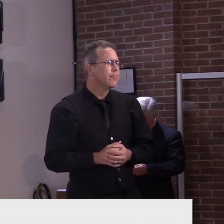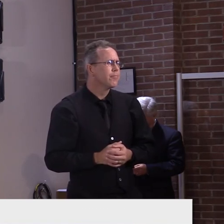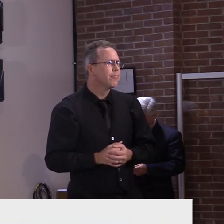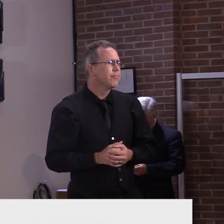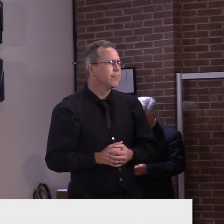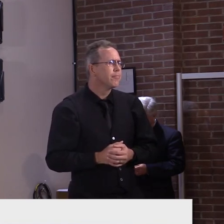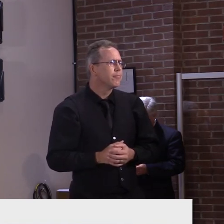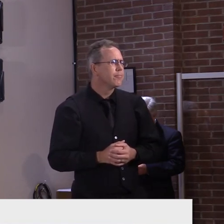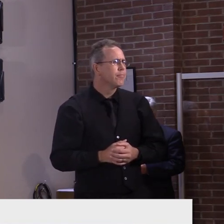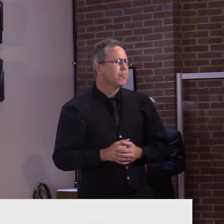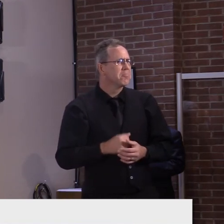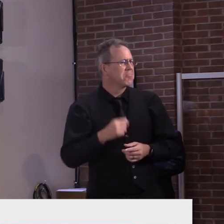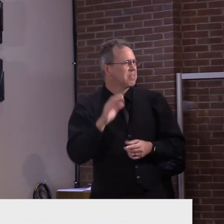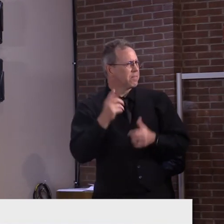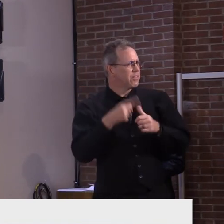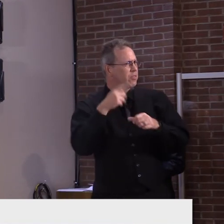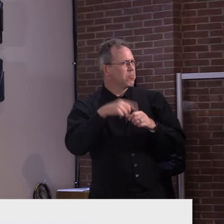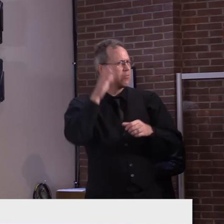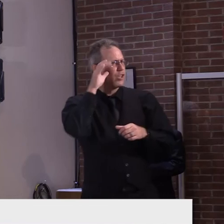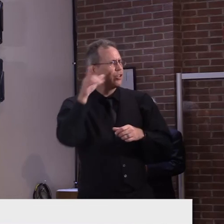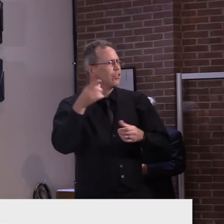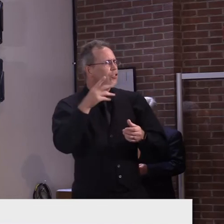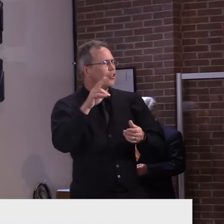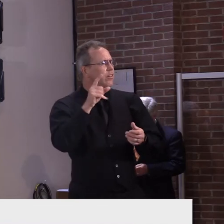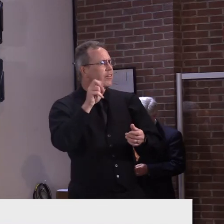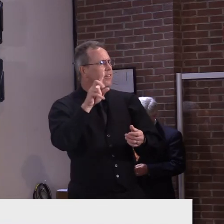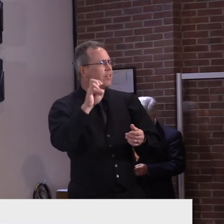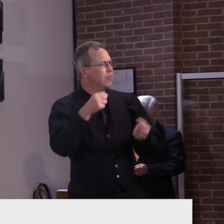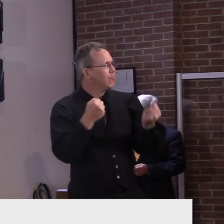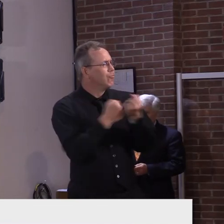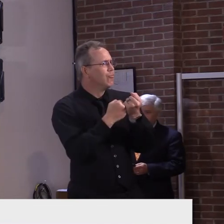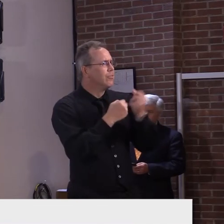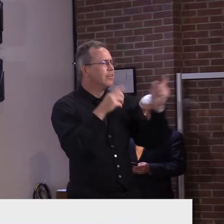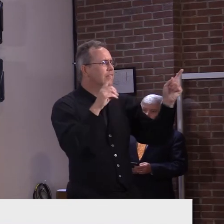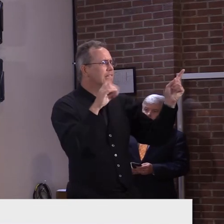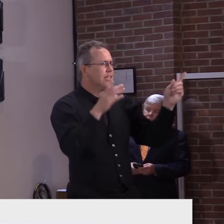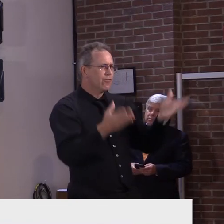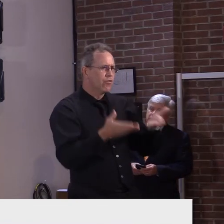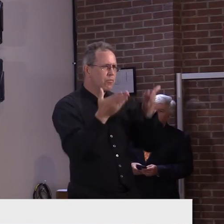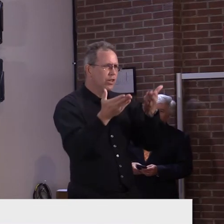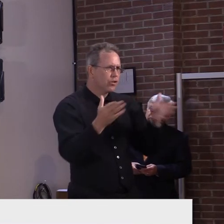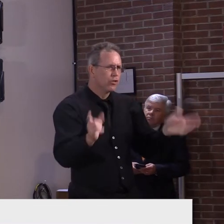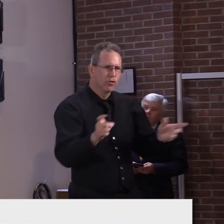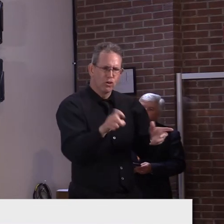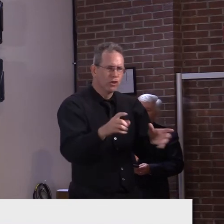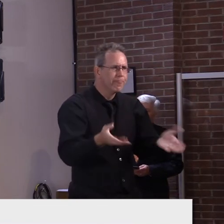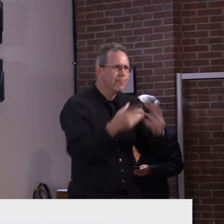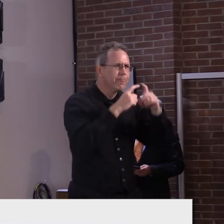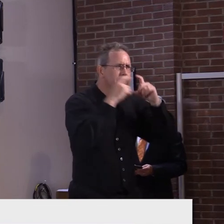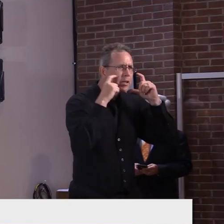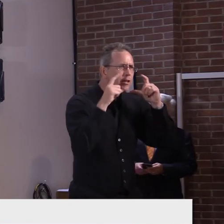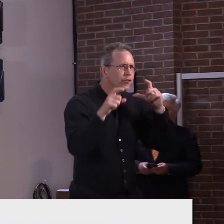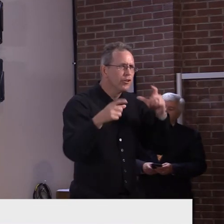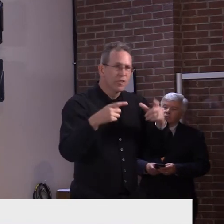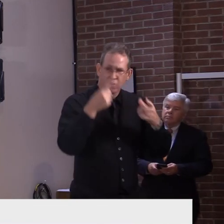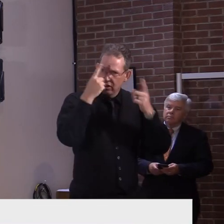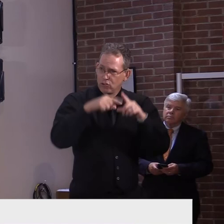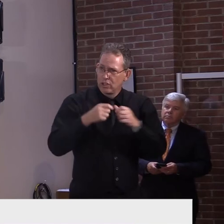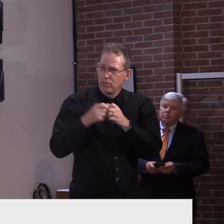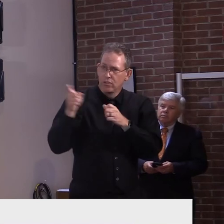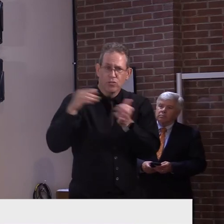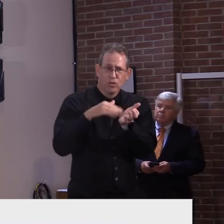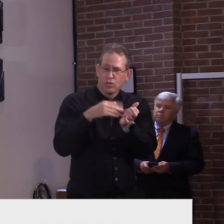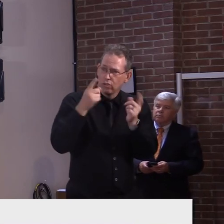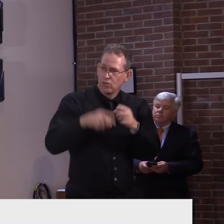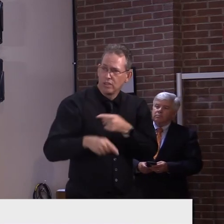about universal indoor masking. And I want to hear from you. Do you agree with Dr. Levine, what Dr. Levine said, that this should be taking place